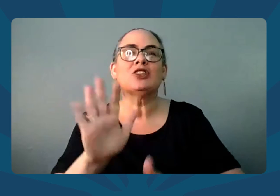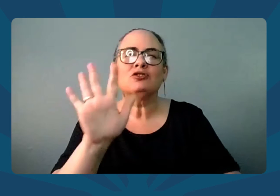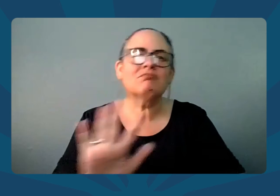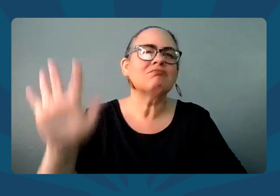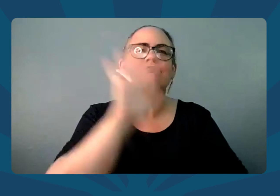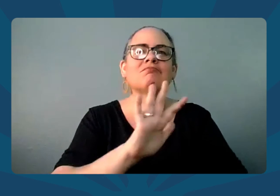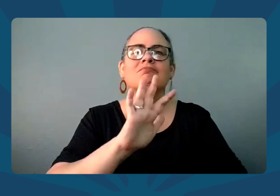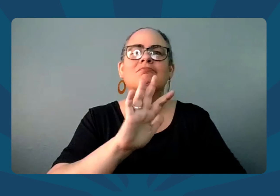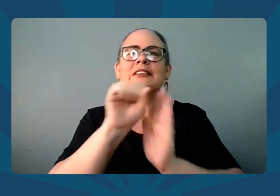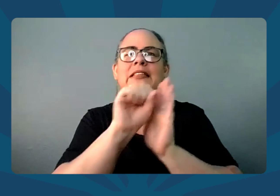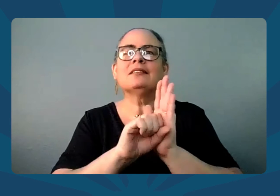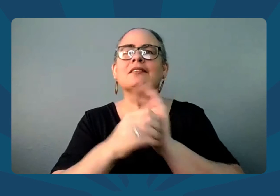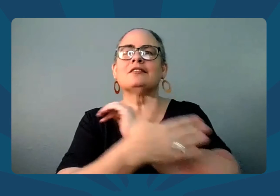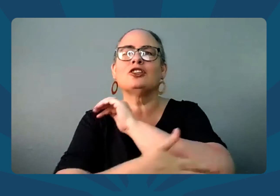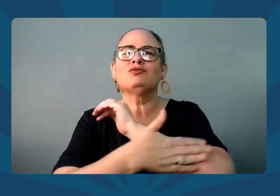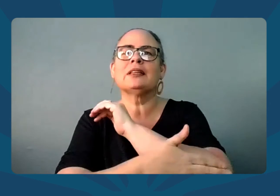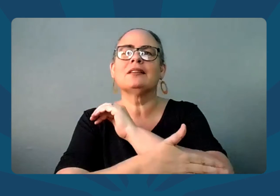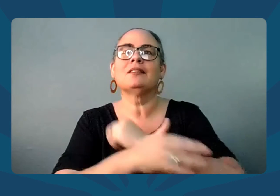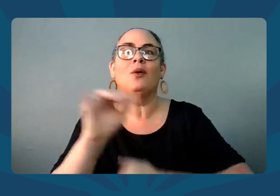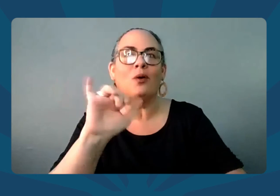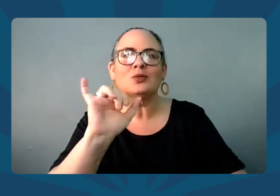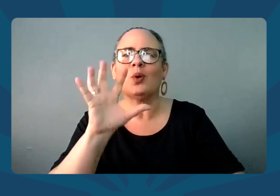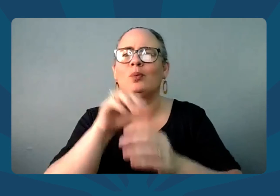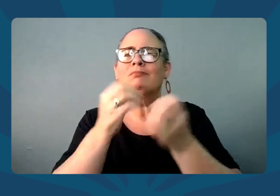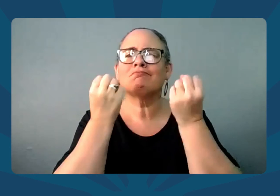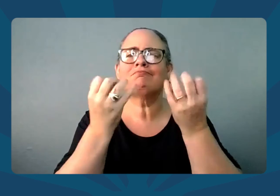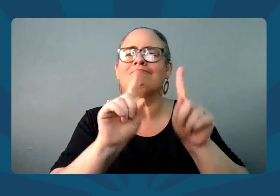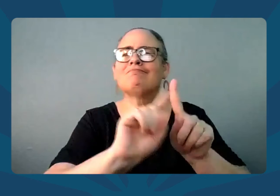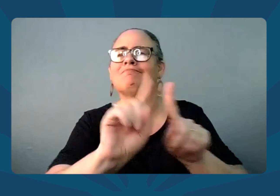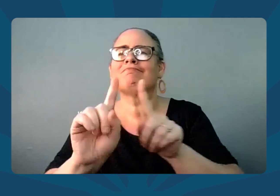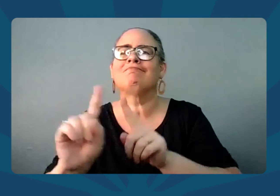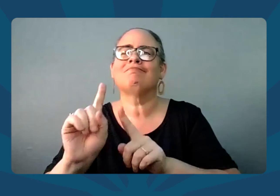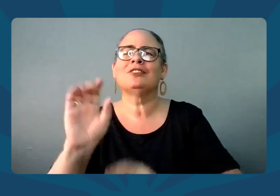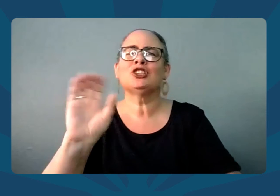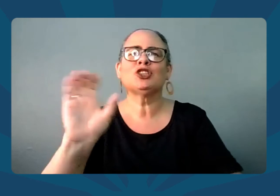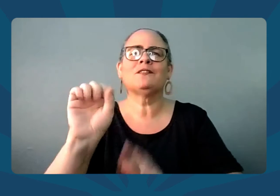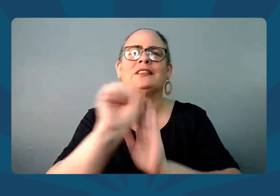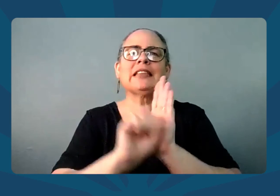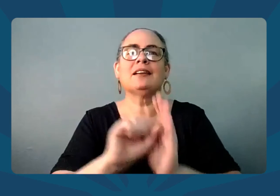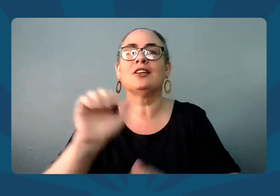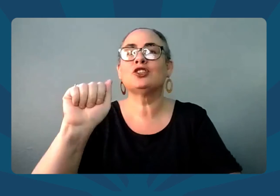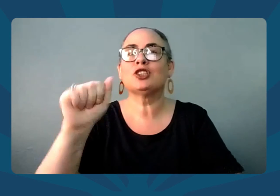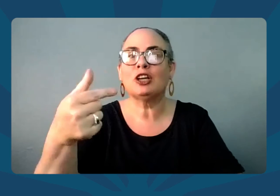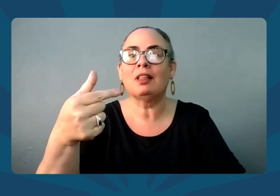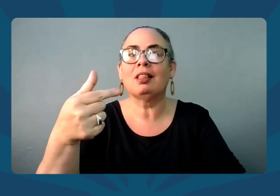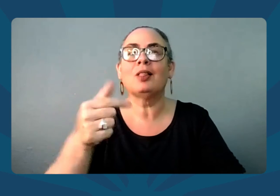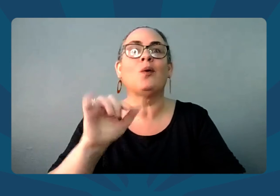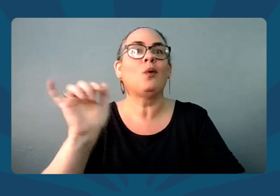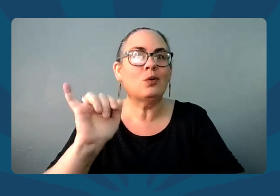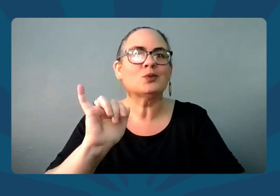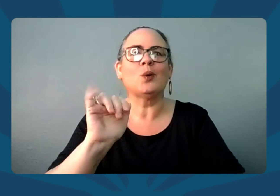I'm endorsed by conservative leaders across the state and country, including multiple